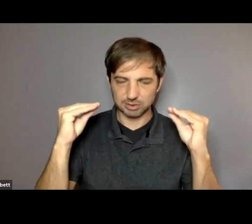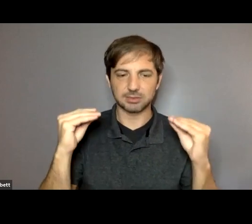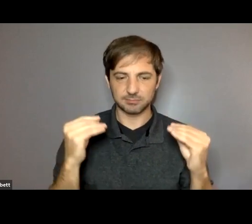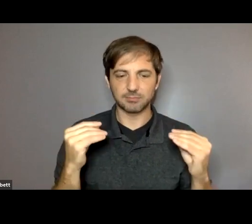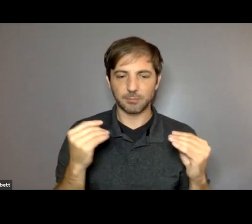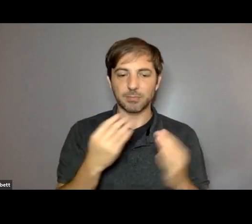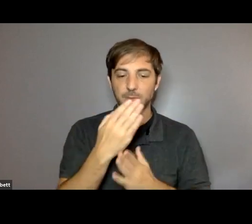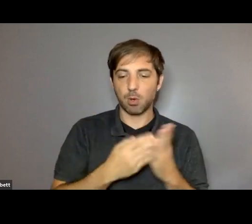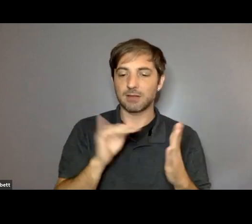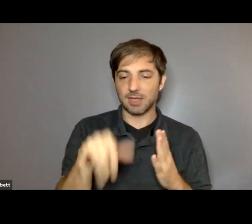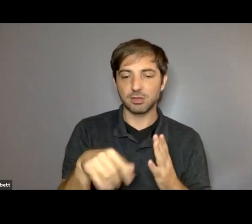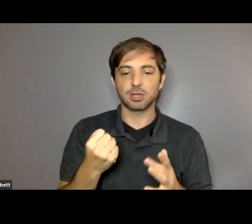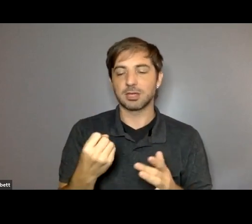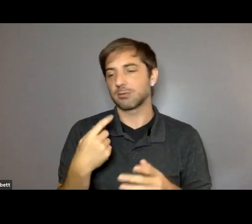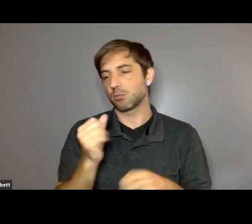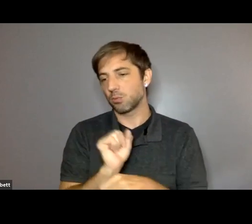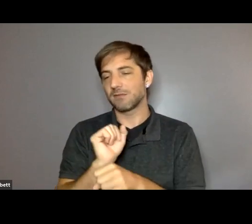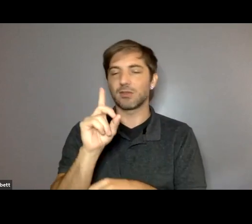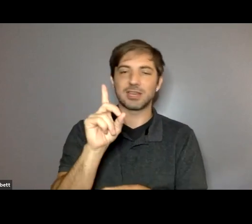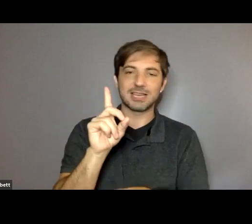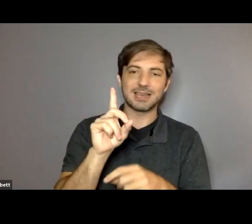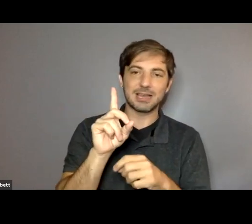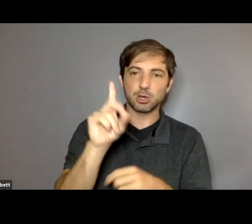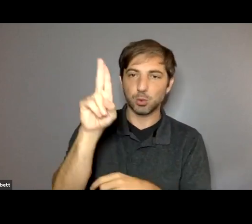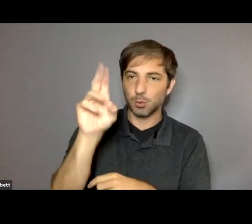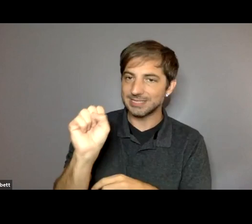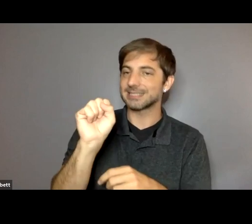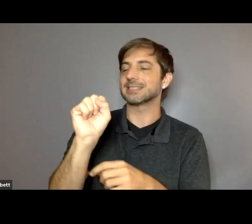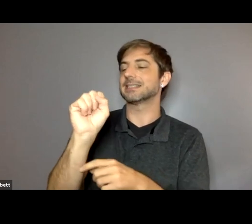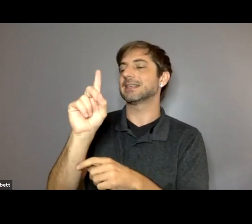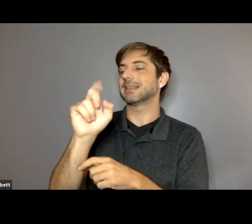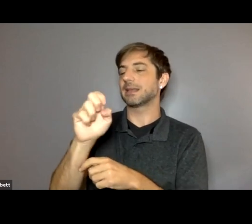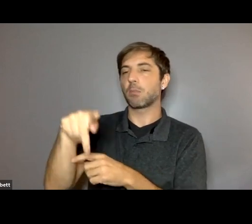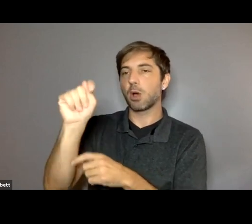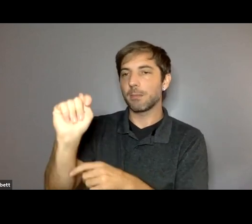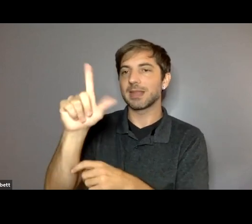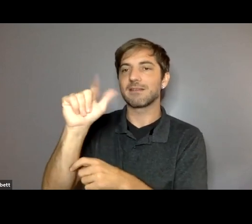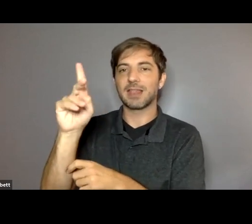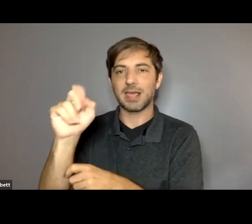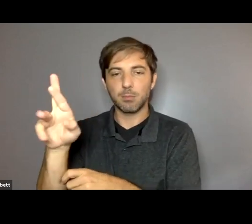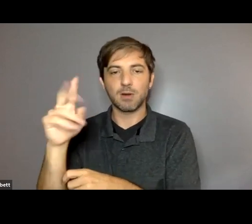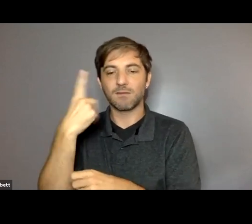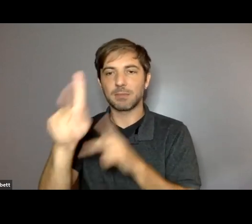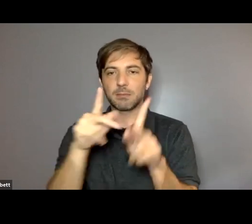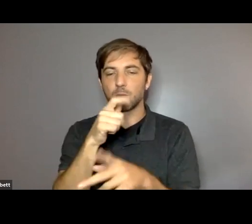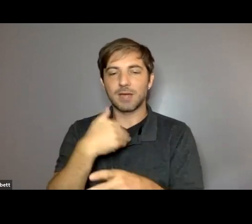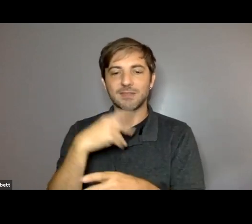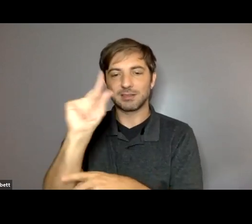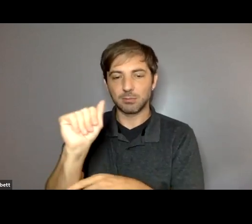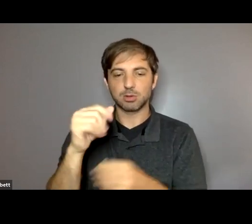advisor for the U.S. Department of Labor and Disabilities, where she analyzed public and private sector